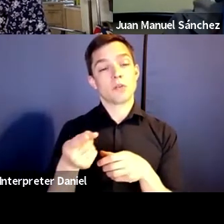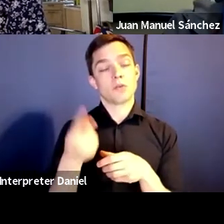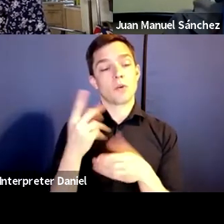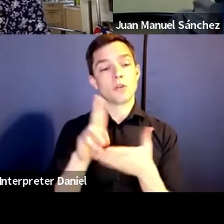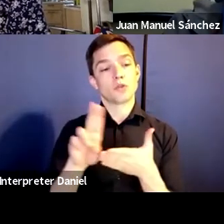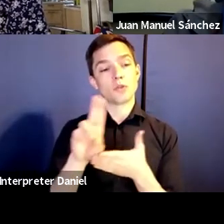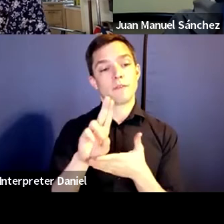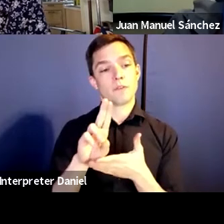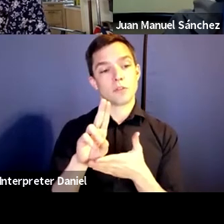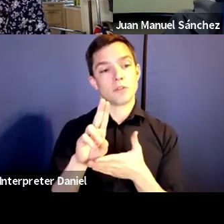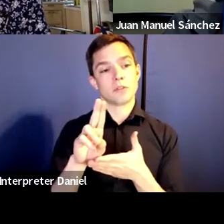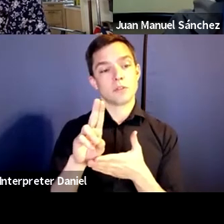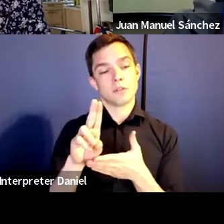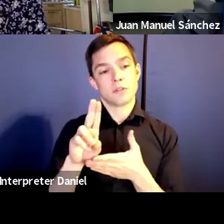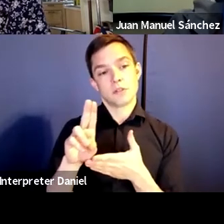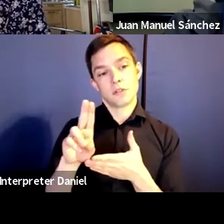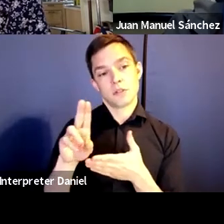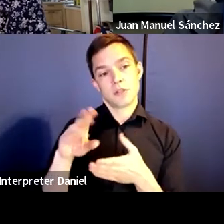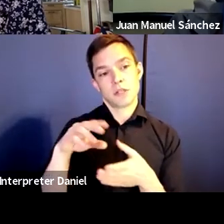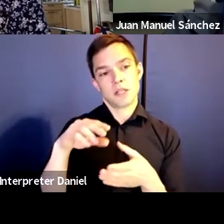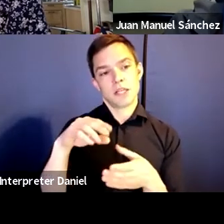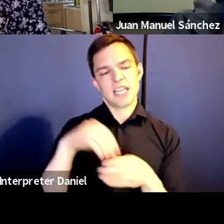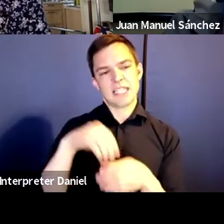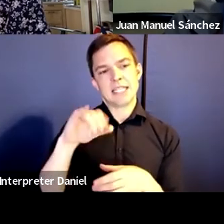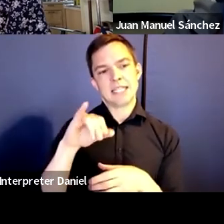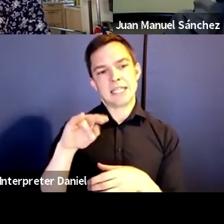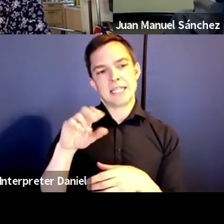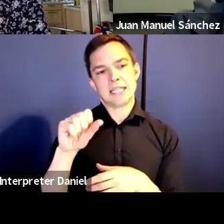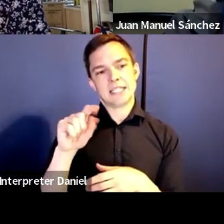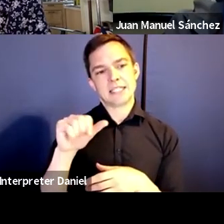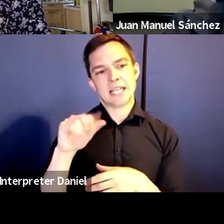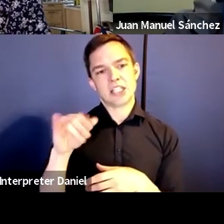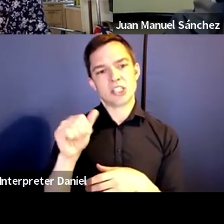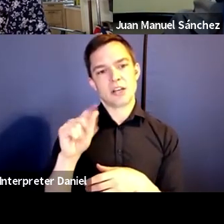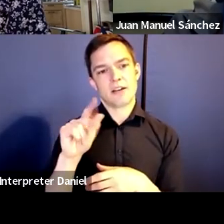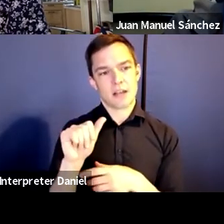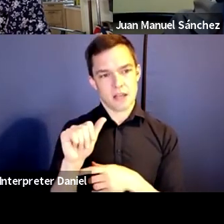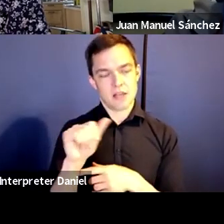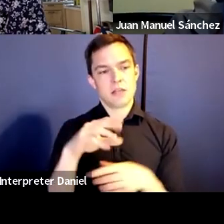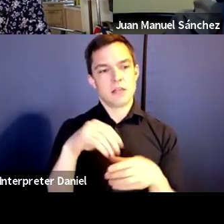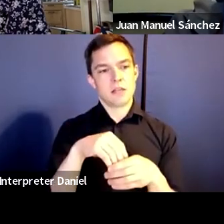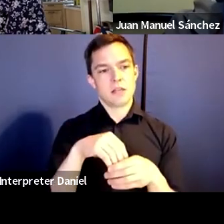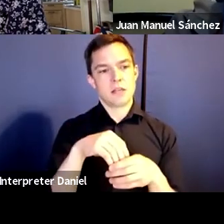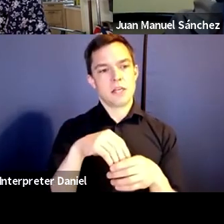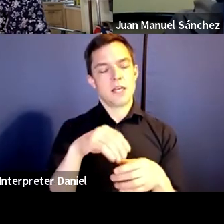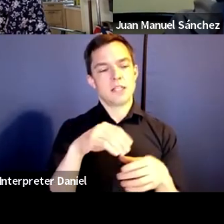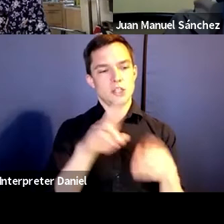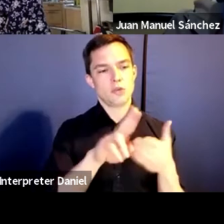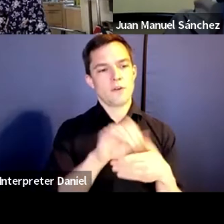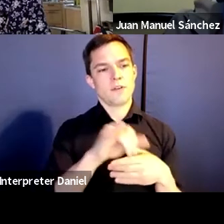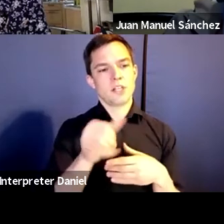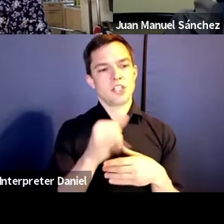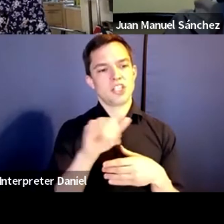in Surabaya in East Java. uh, it calls the University of Ciputra.